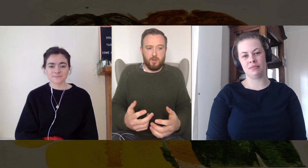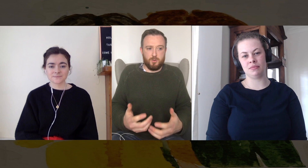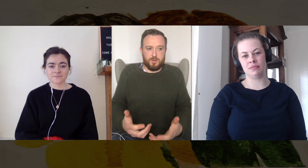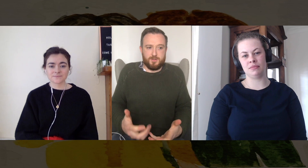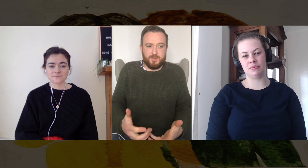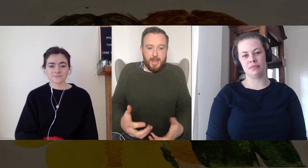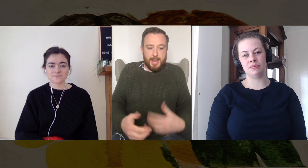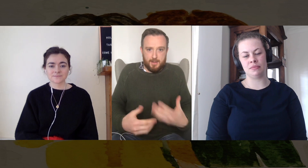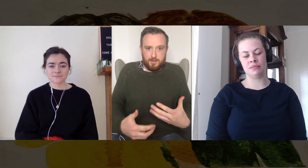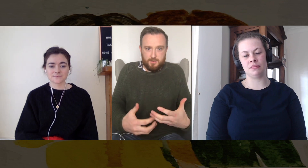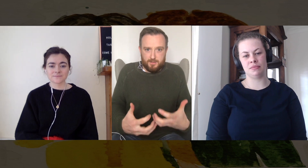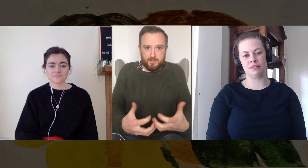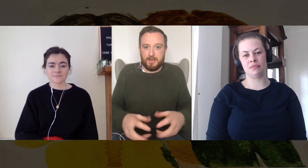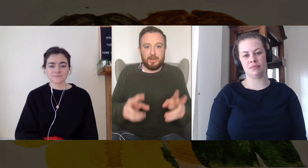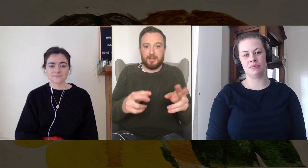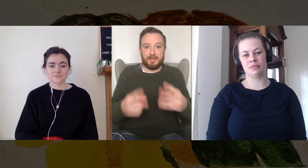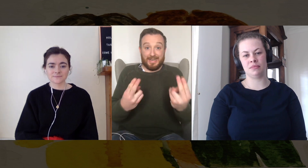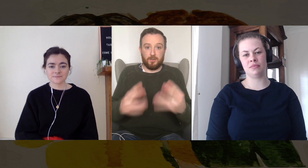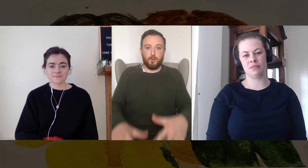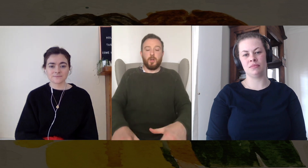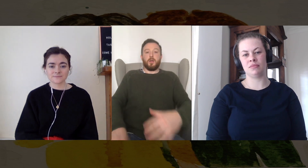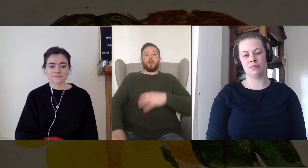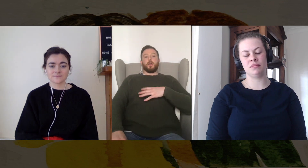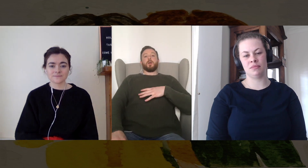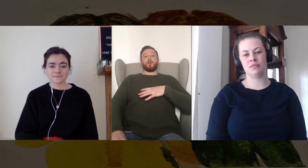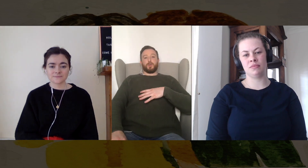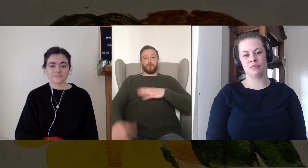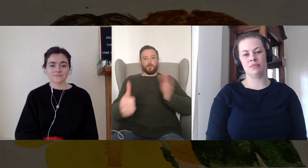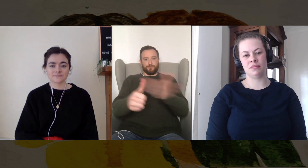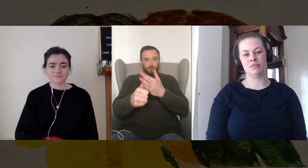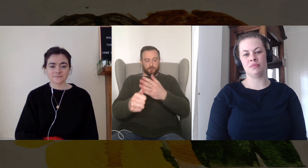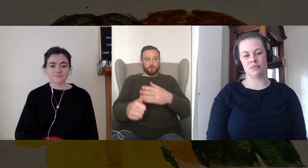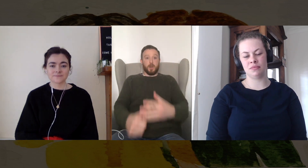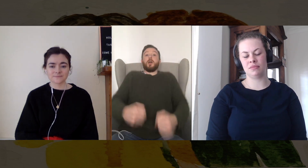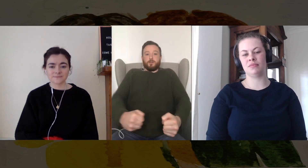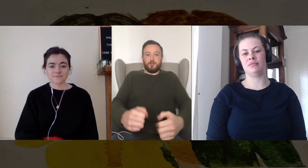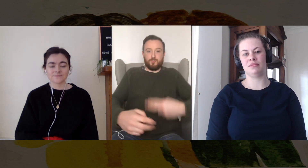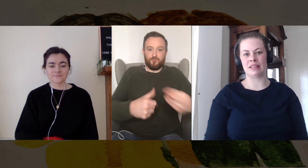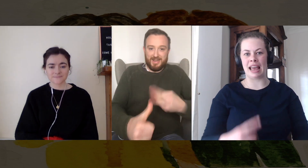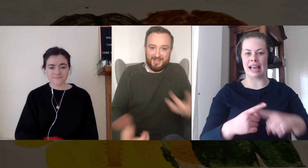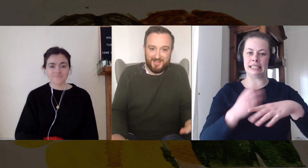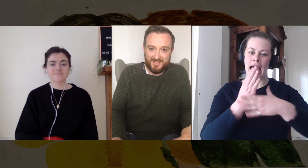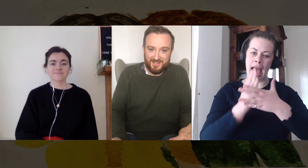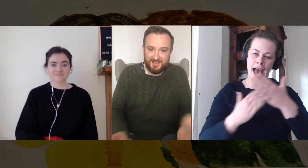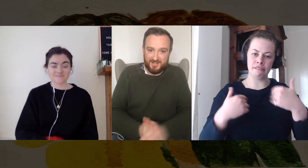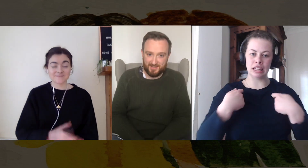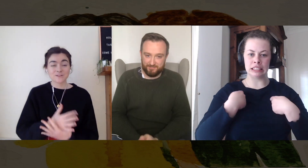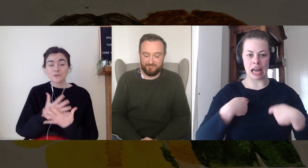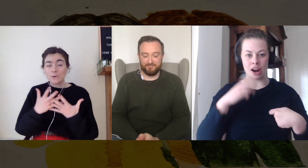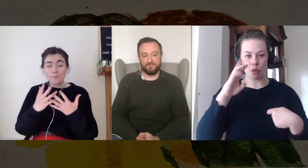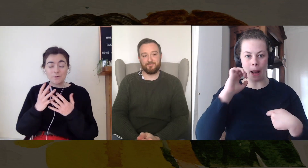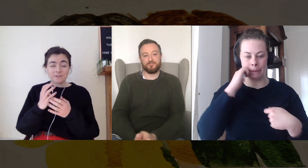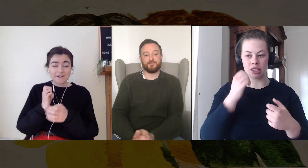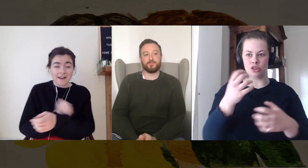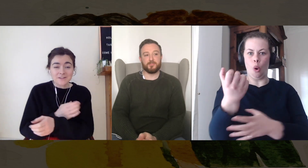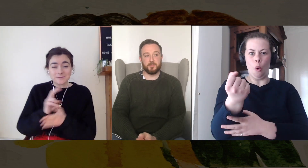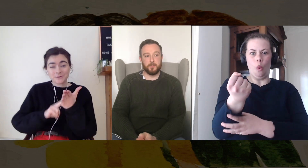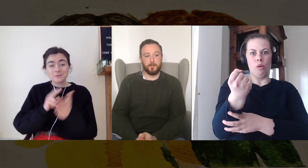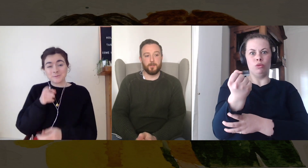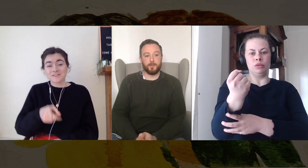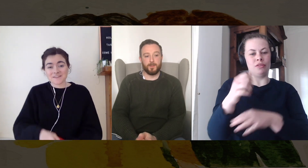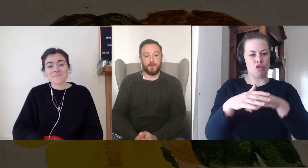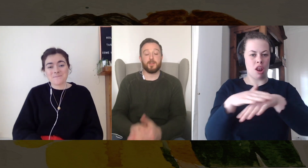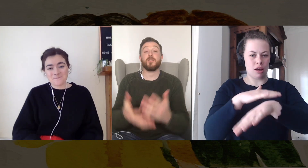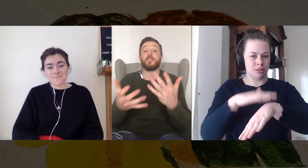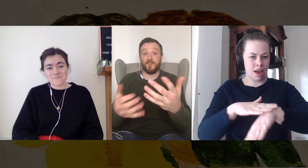closet, quiet, everything is soft. But when he needs to be ready, strong, go, he's ready to act. But if you're